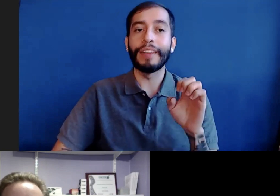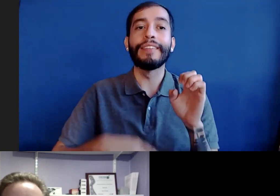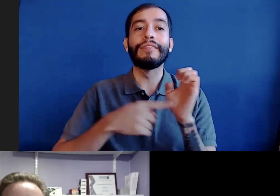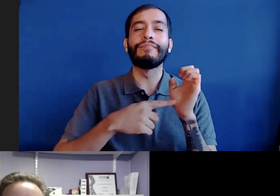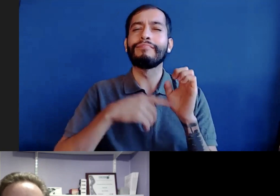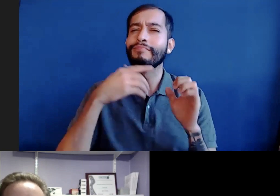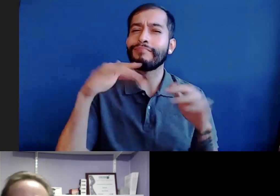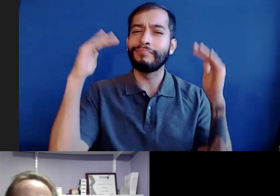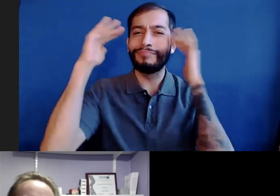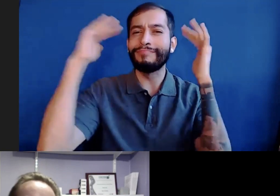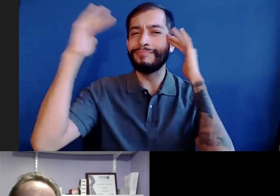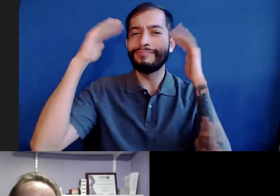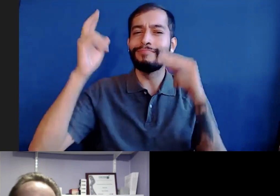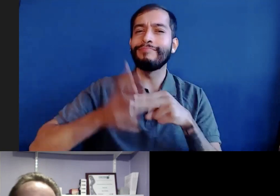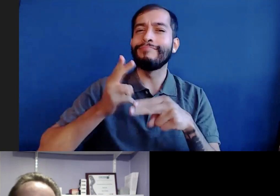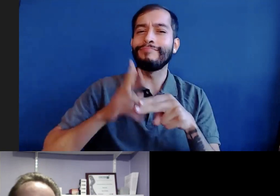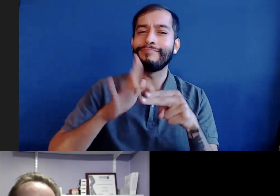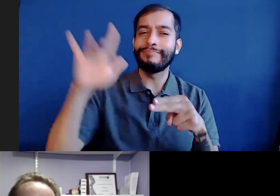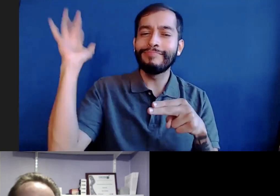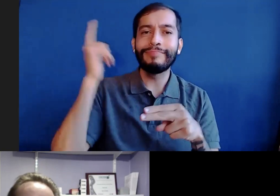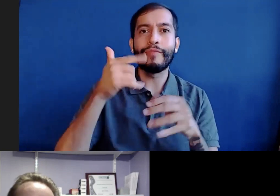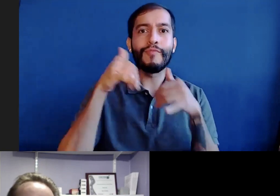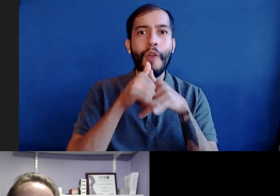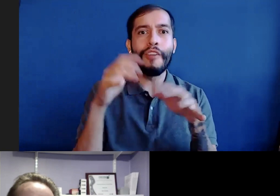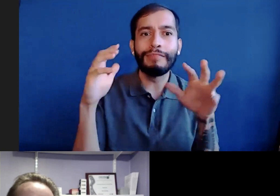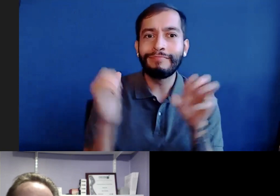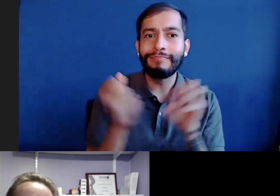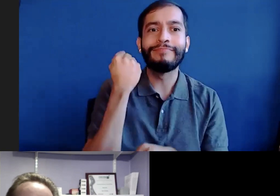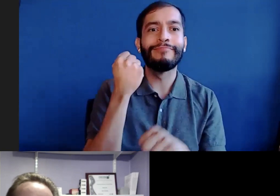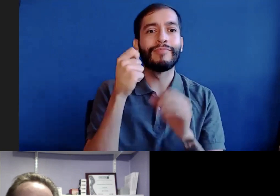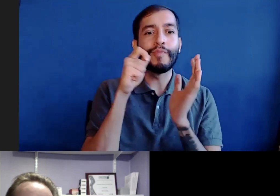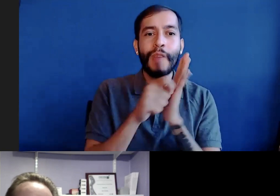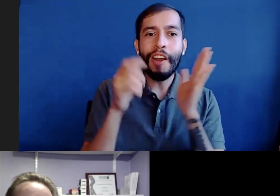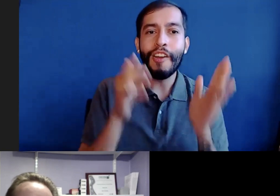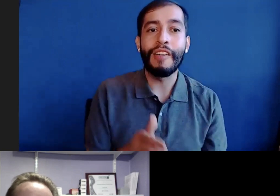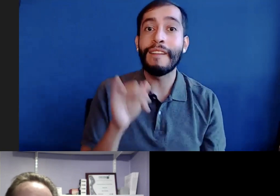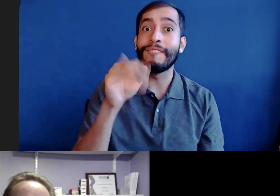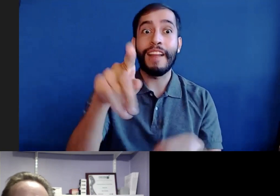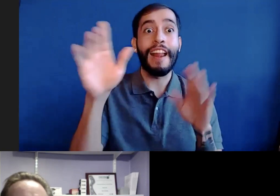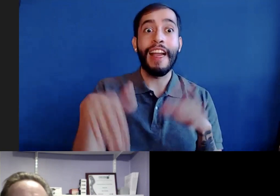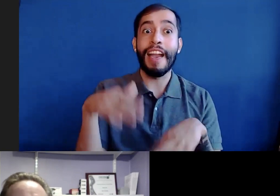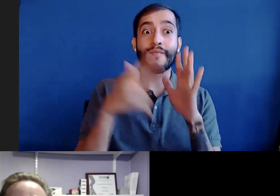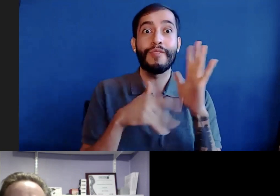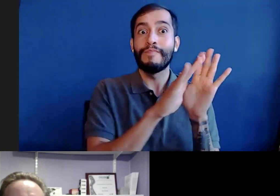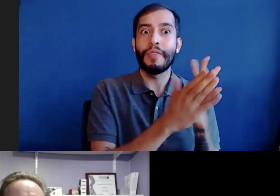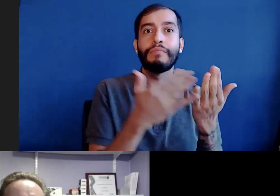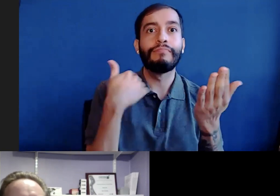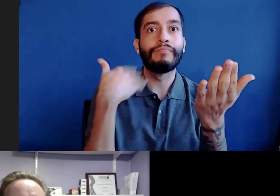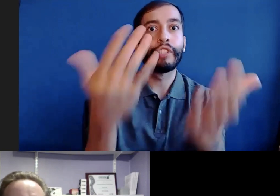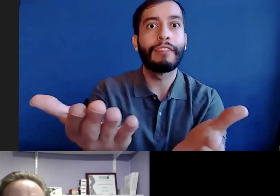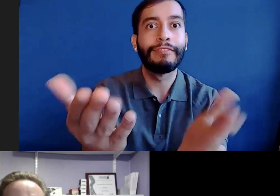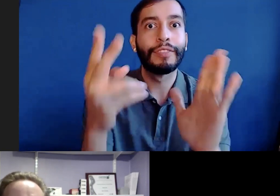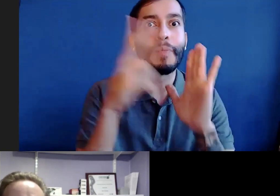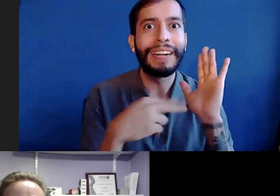haven't read him, please do. And now it means, oh my gosh, I am totally cannot wait for the rest of the whole series now,